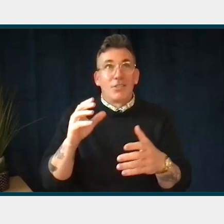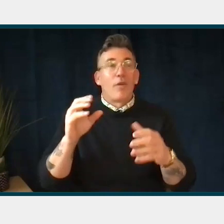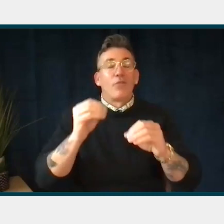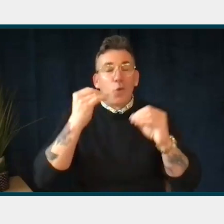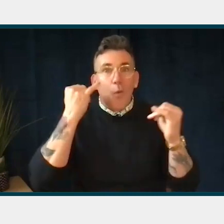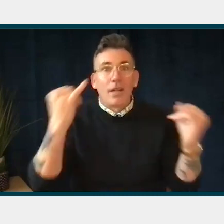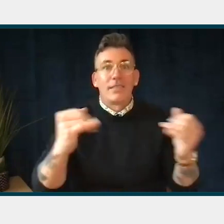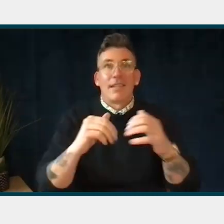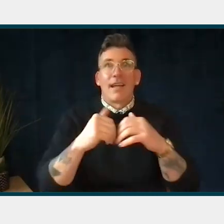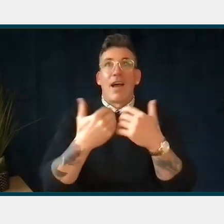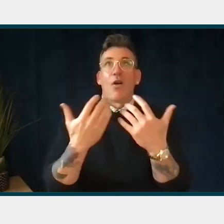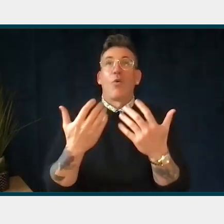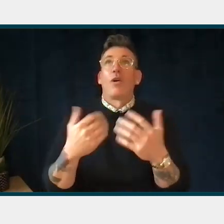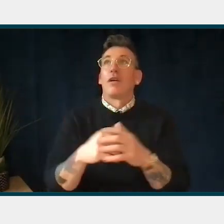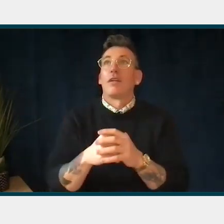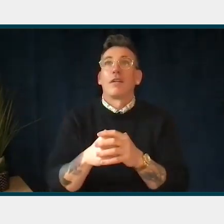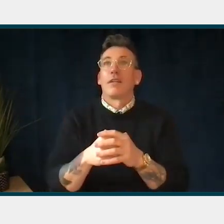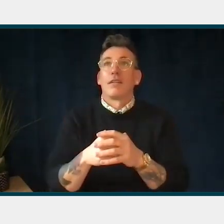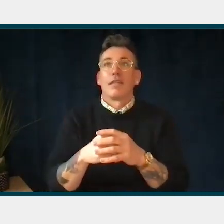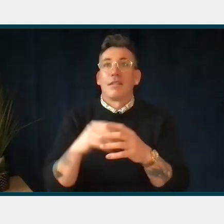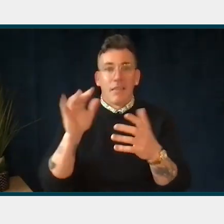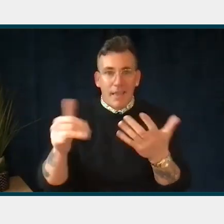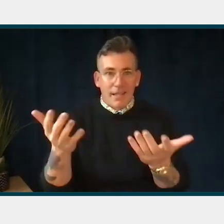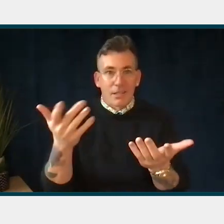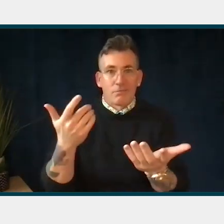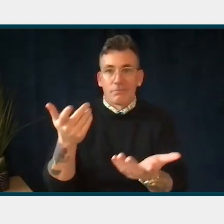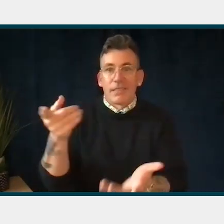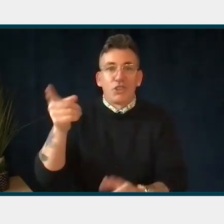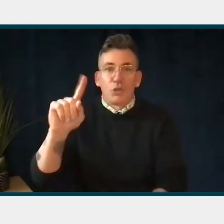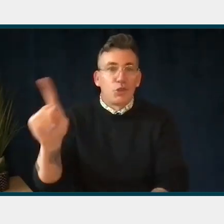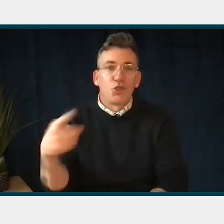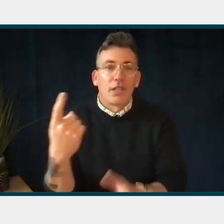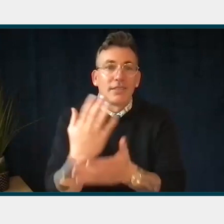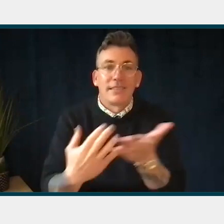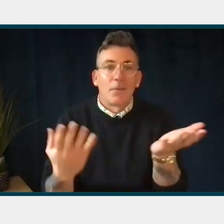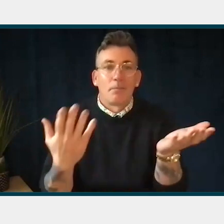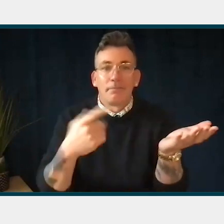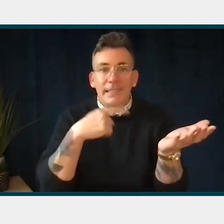now. And you just have no idea how. I mean, that,